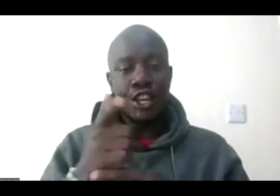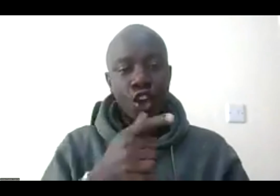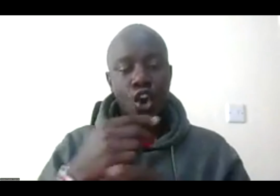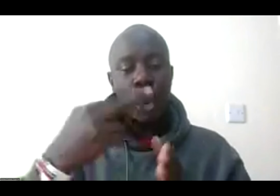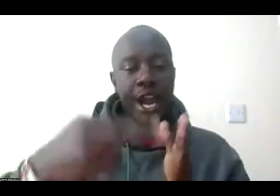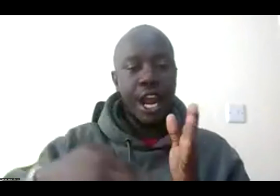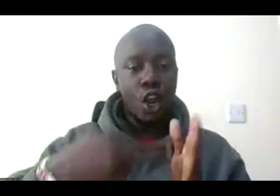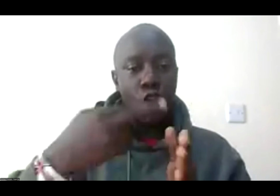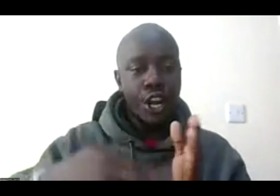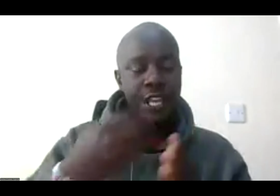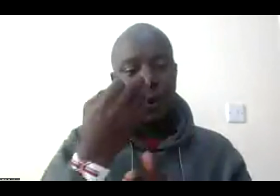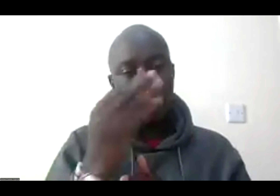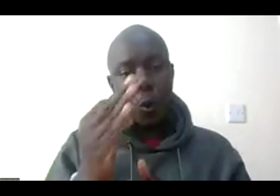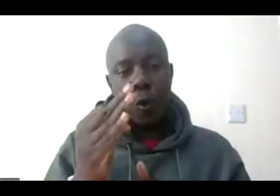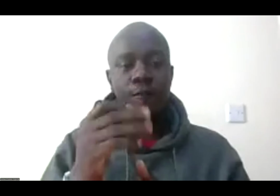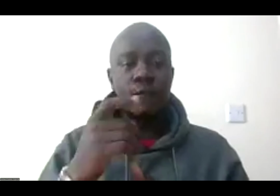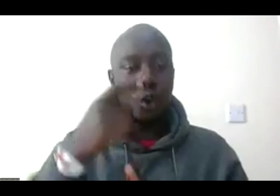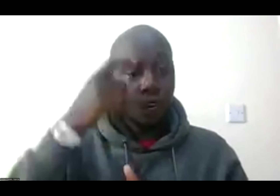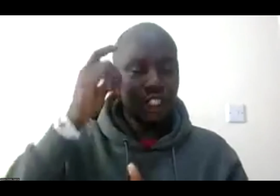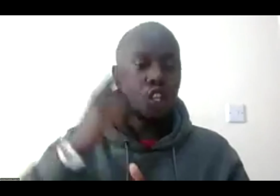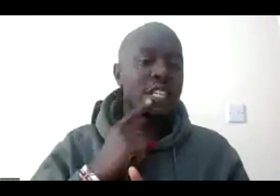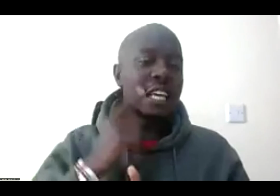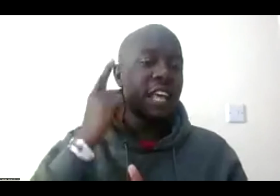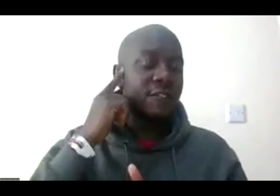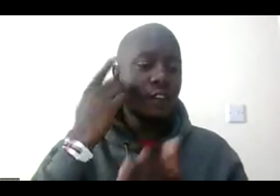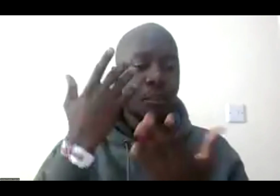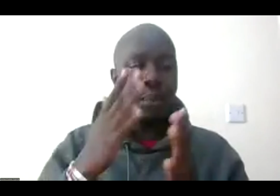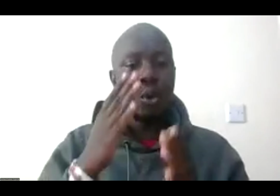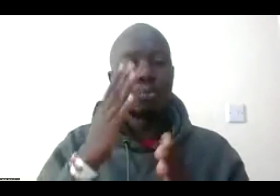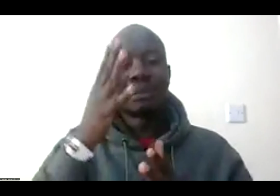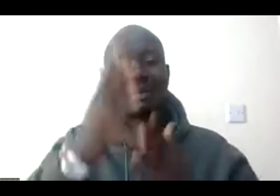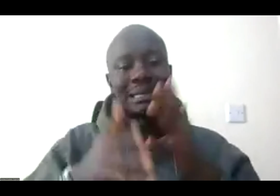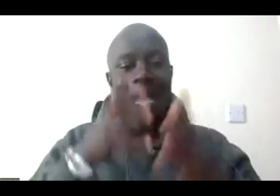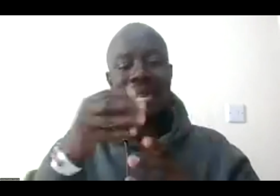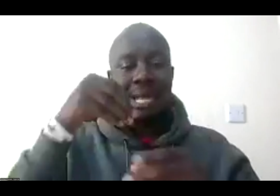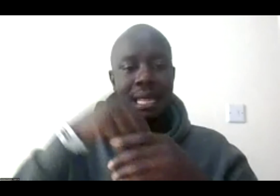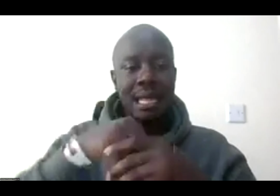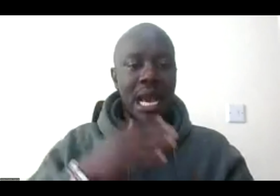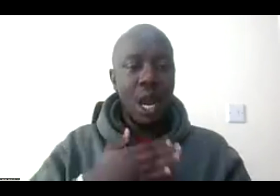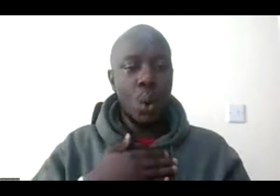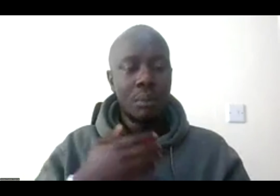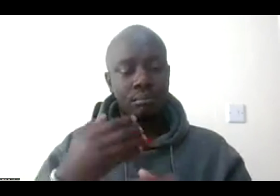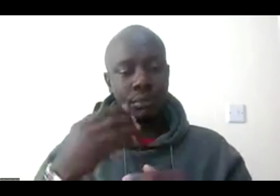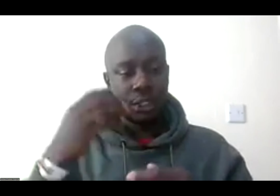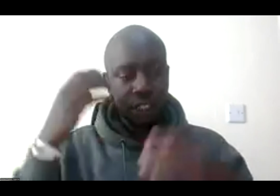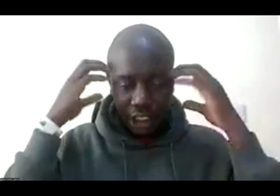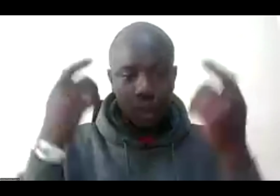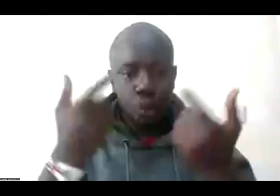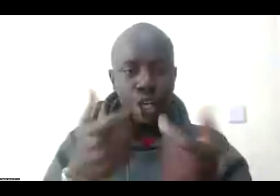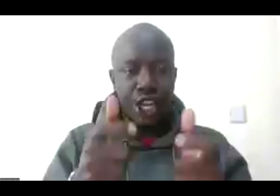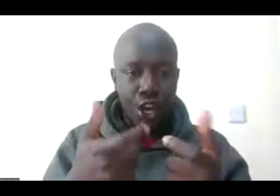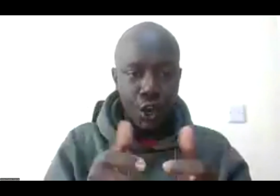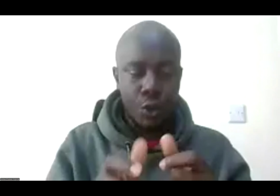vocabulary, where we have video recordings of original deaf signers signing in our